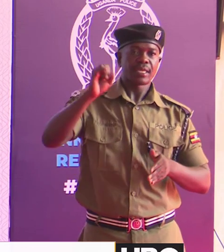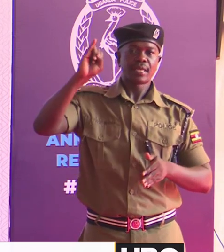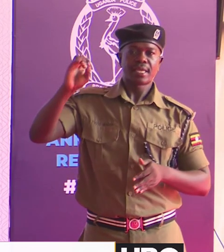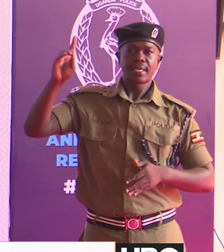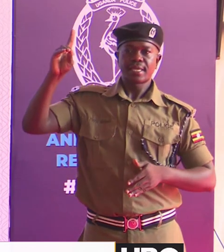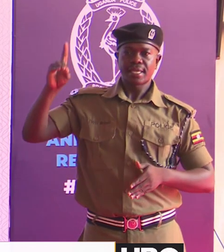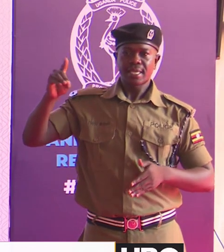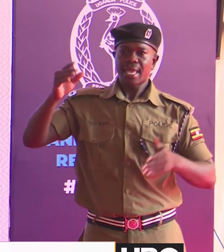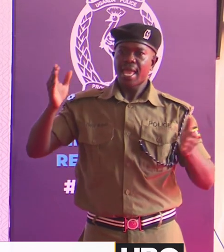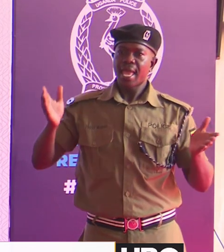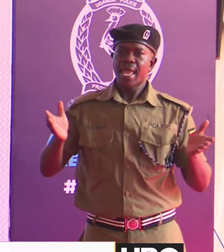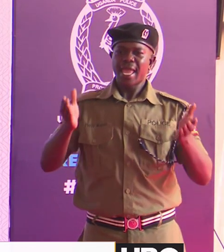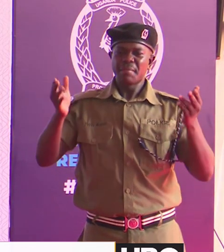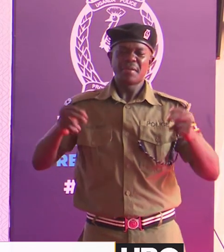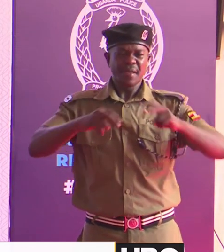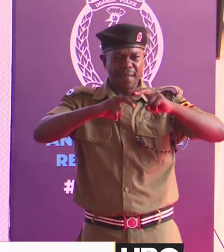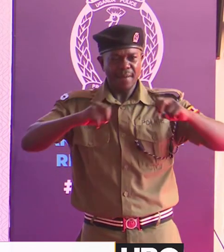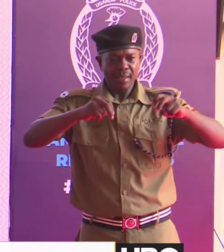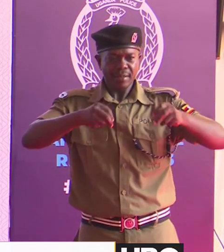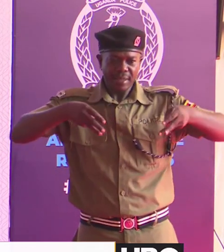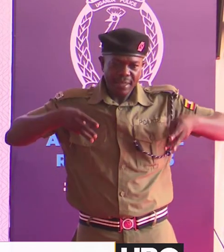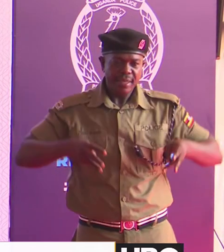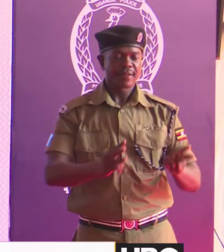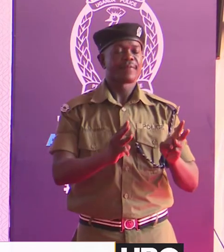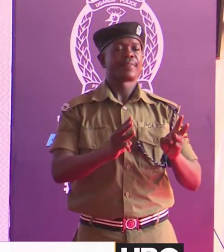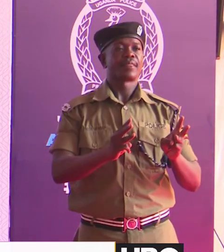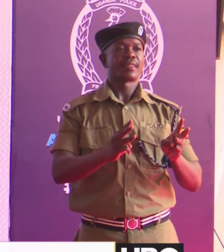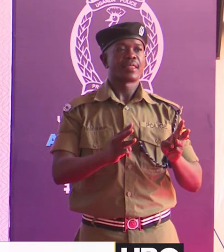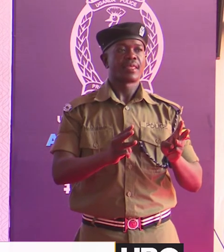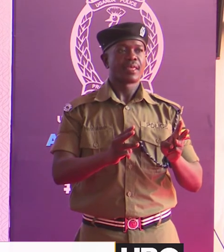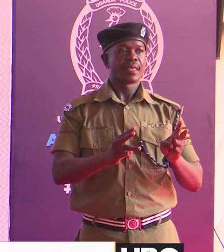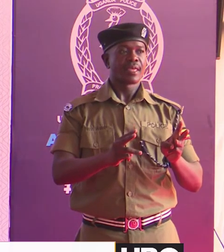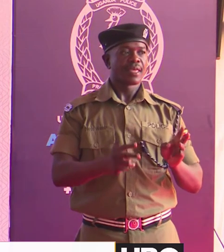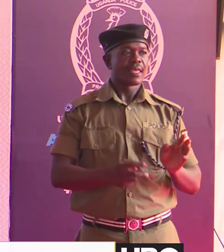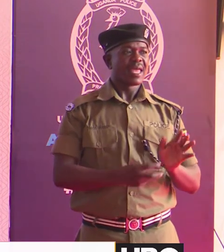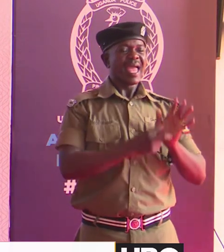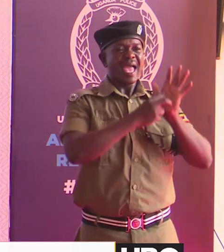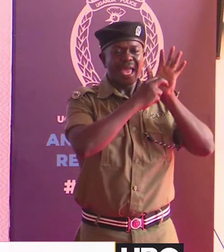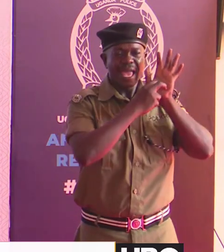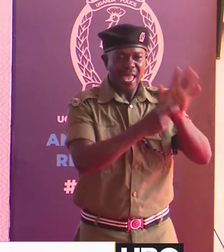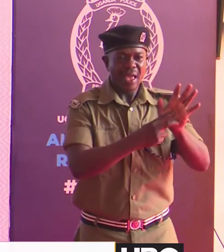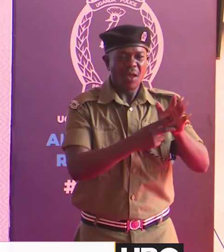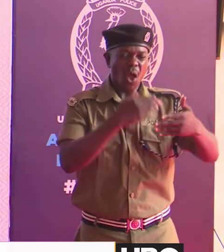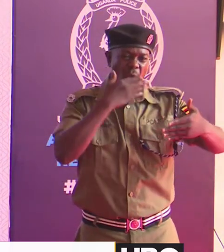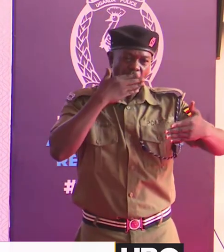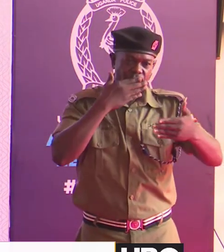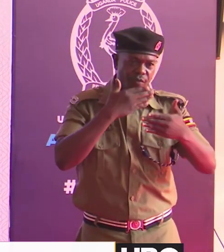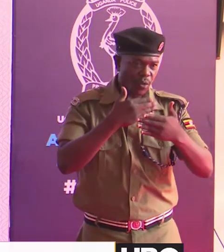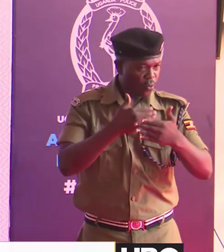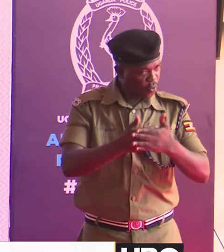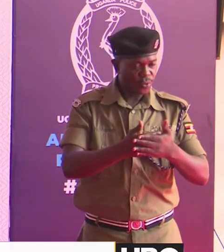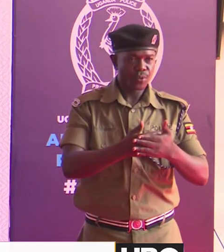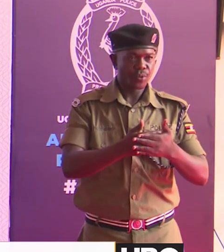improved detection and investigation methods, and the establishment of a proactive network of credible